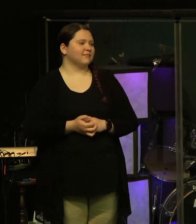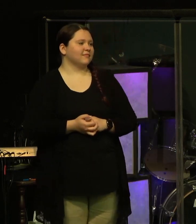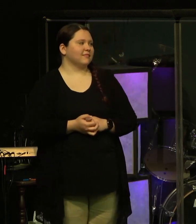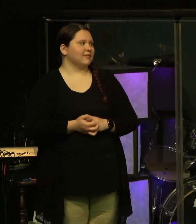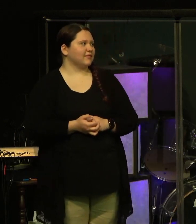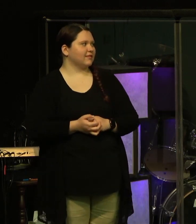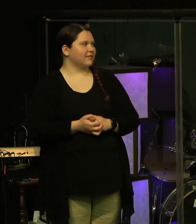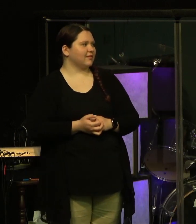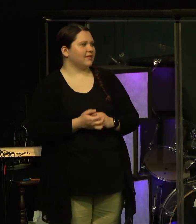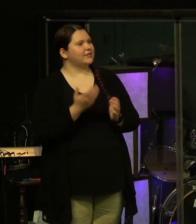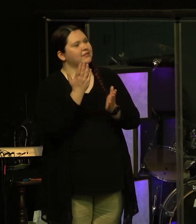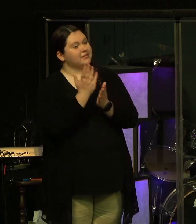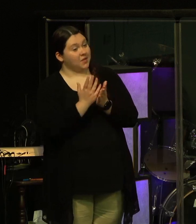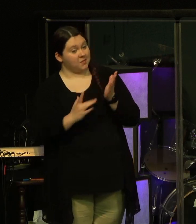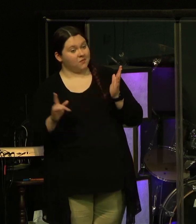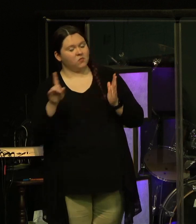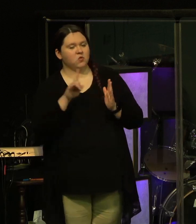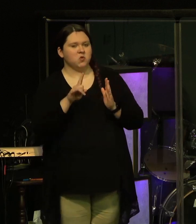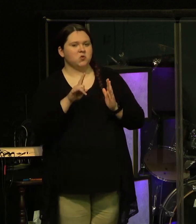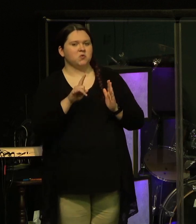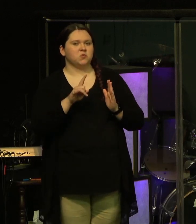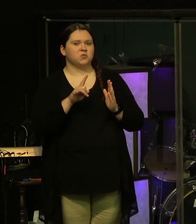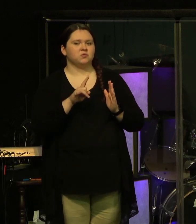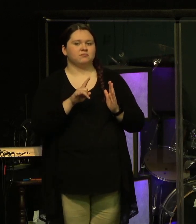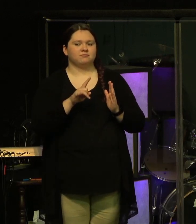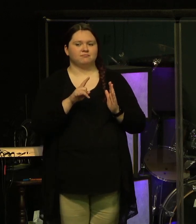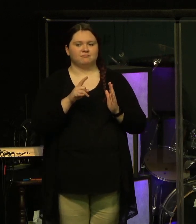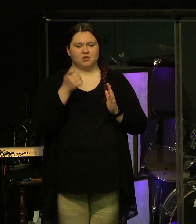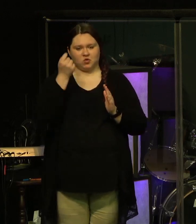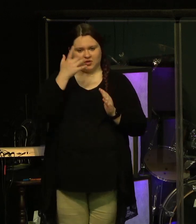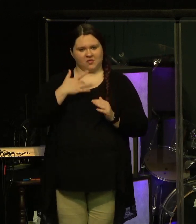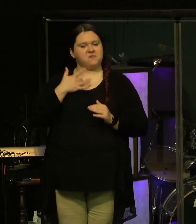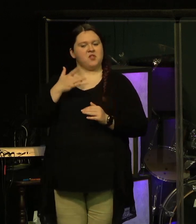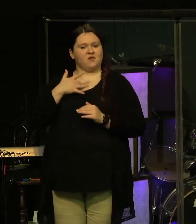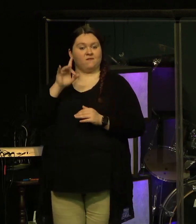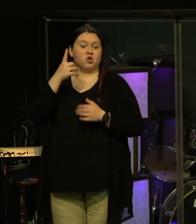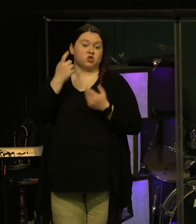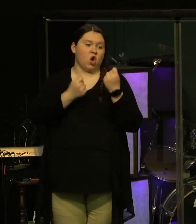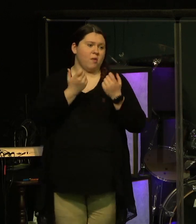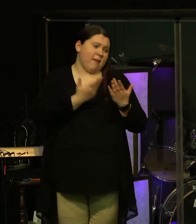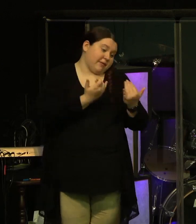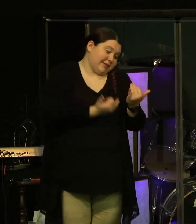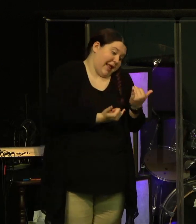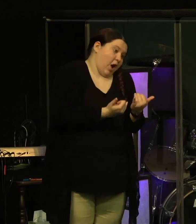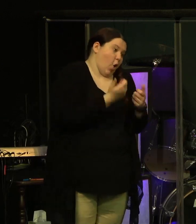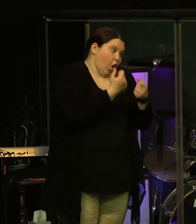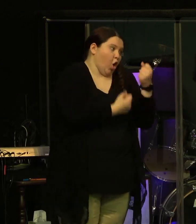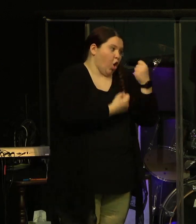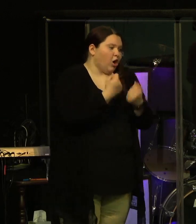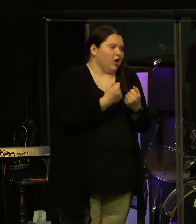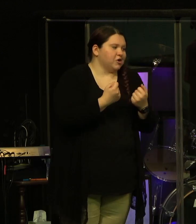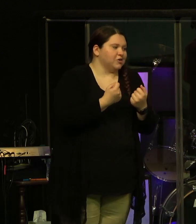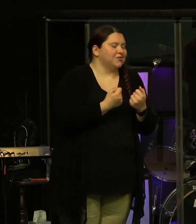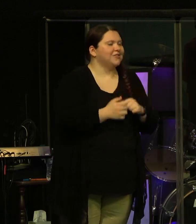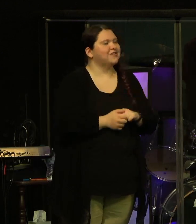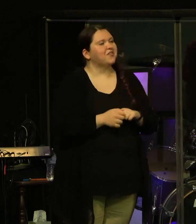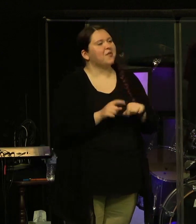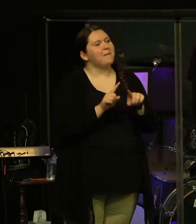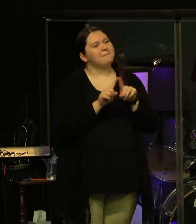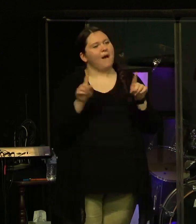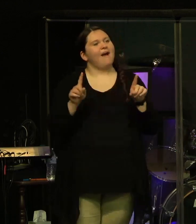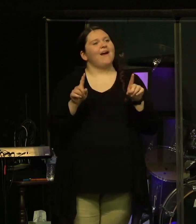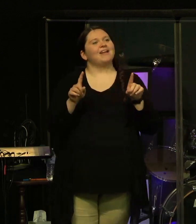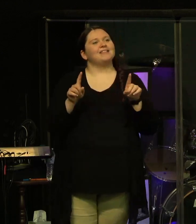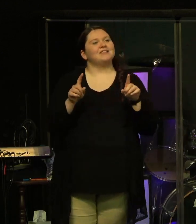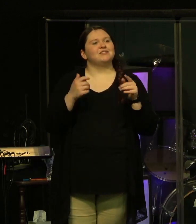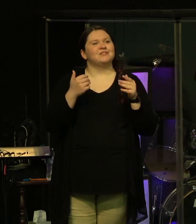And if some of you can relate to your first car, maybe your car now, I don't know. But almost